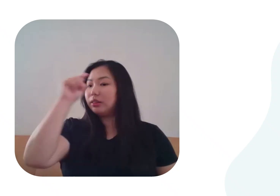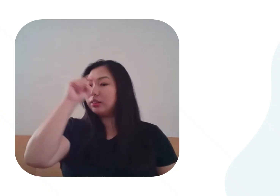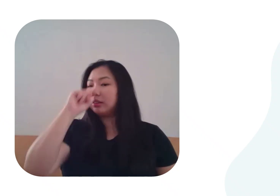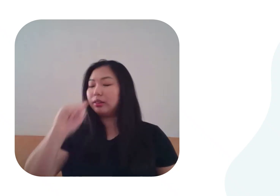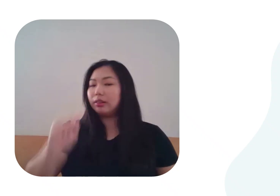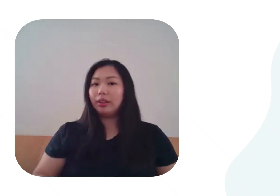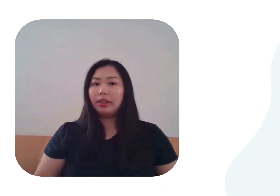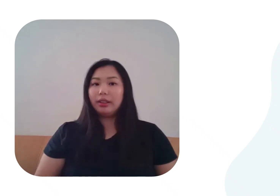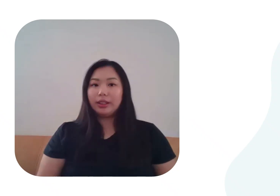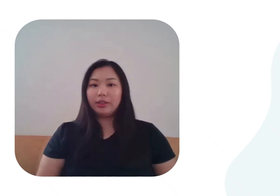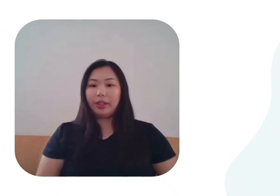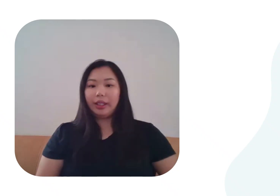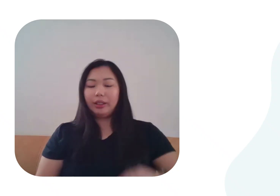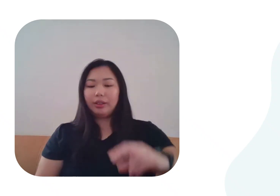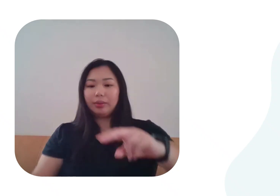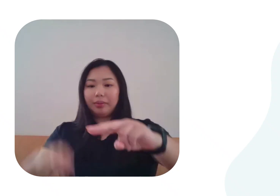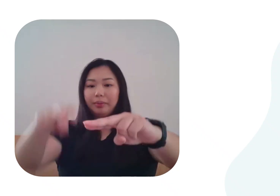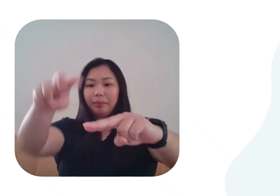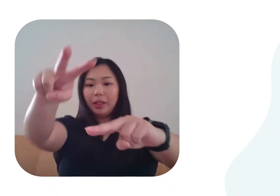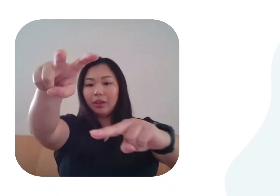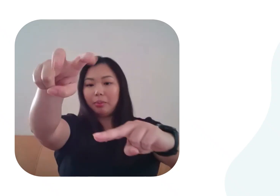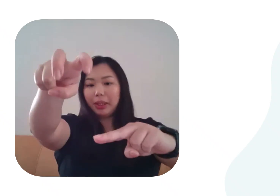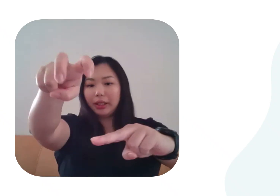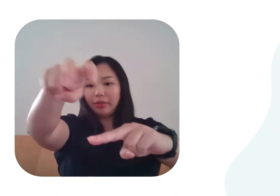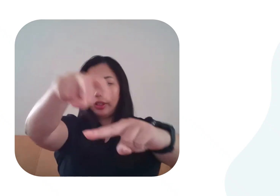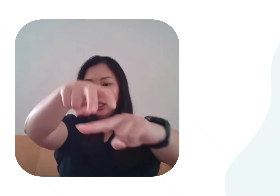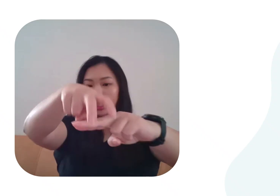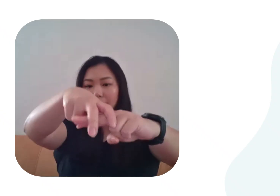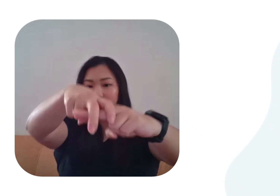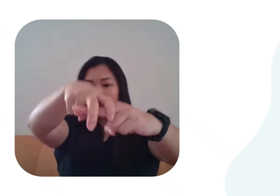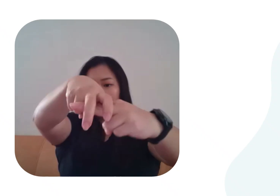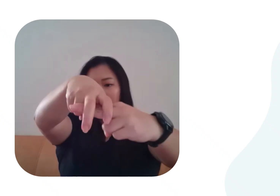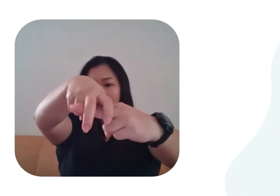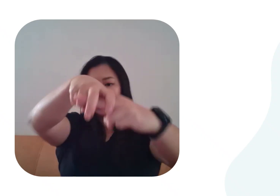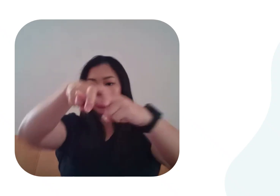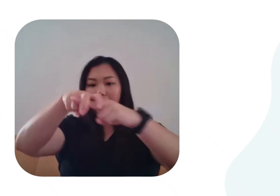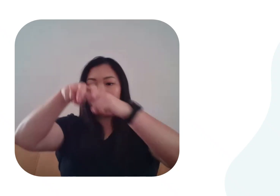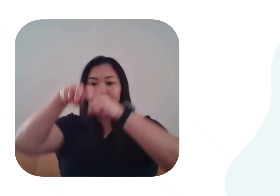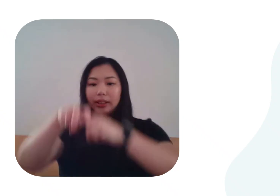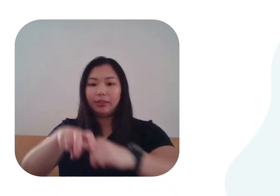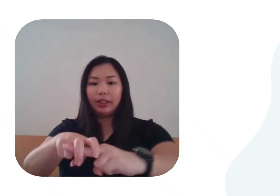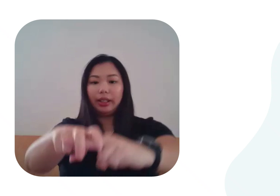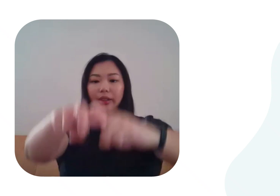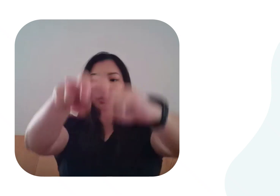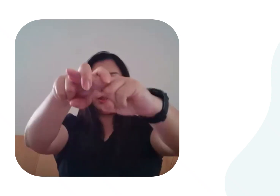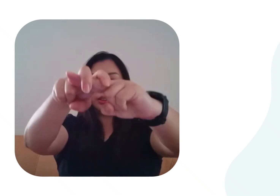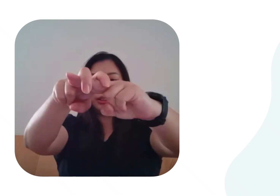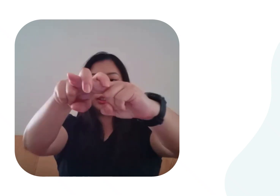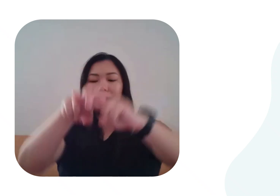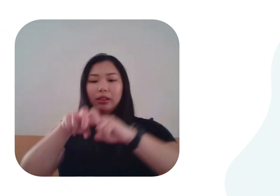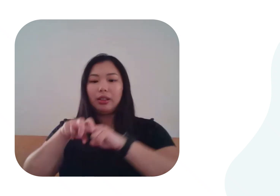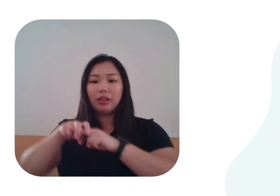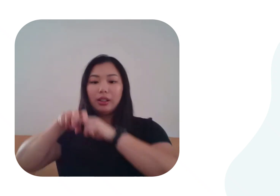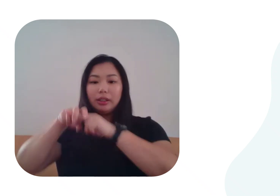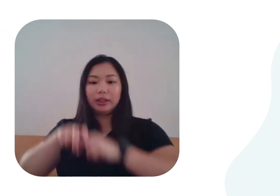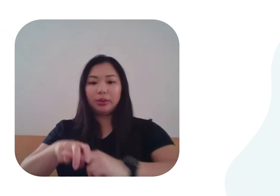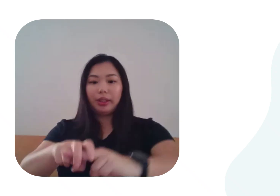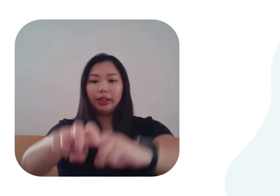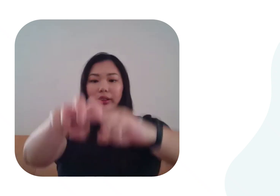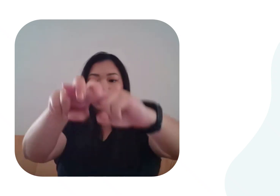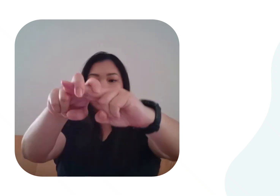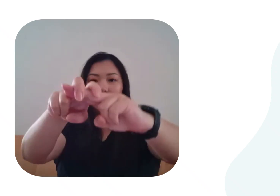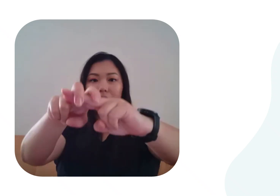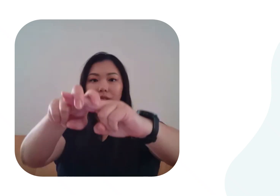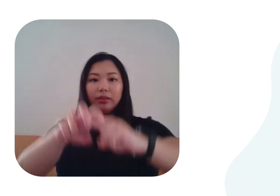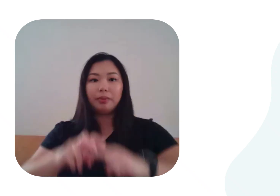Doll. Swing, bent V on top of these fingers and swing outwards.